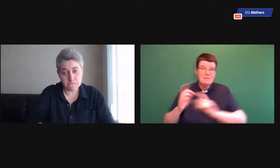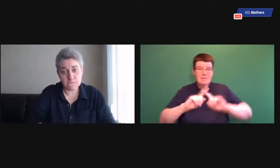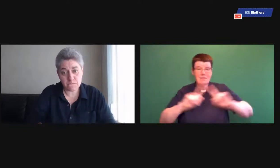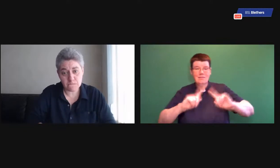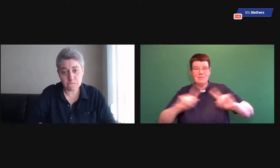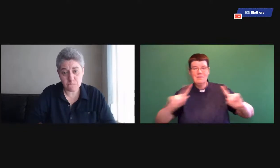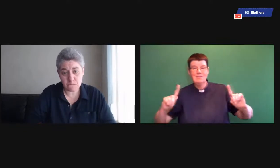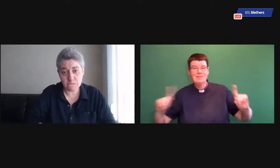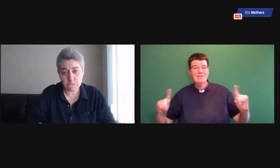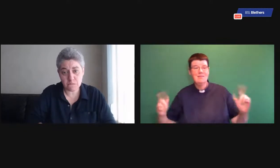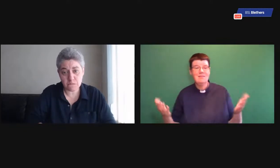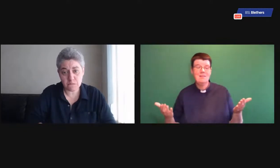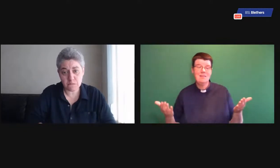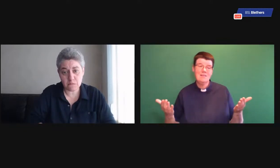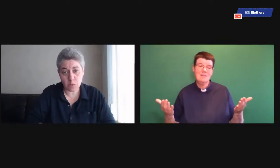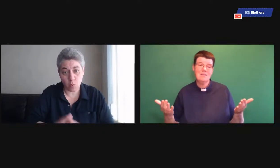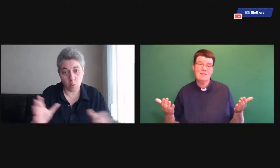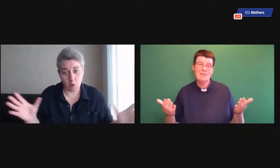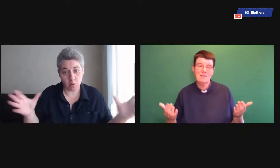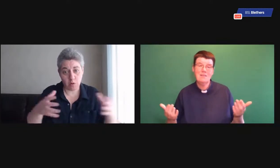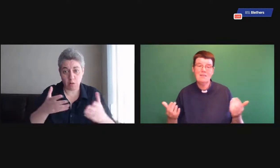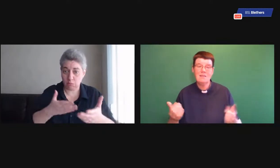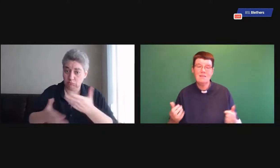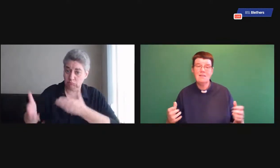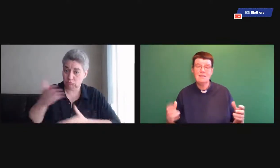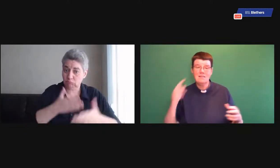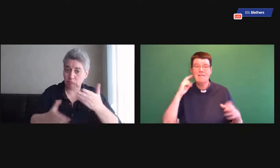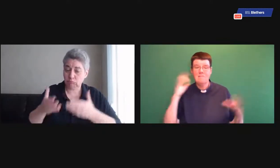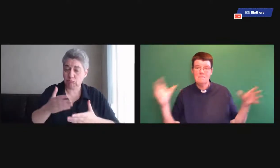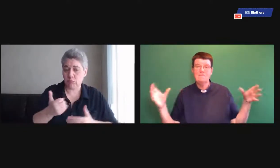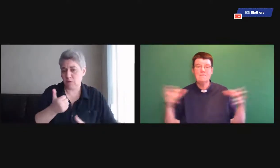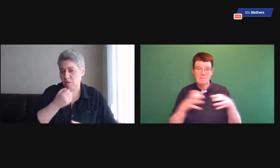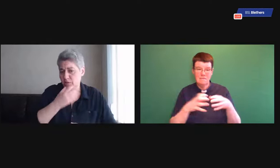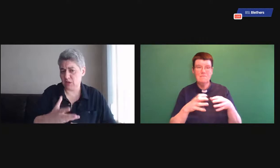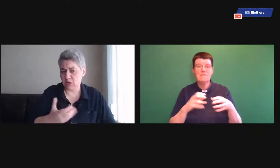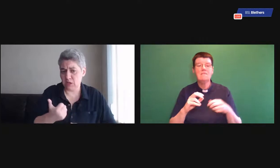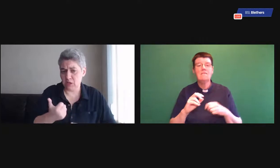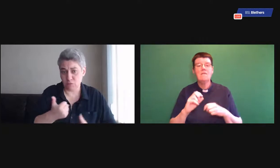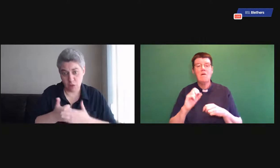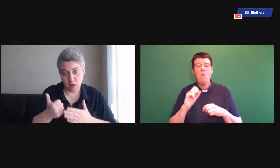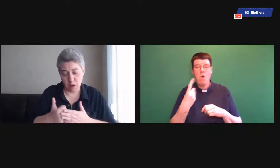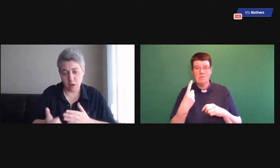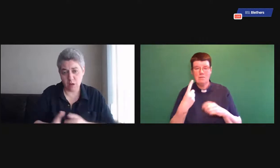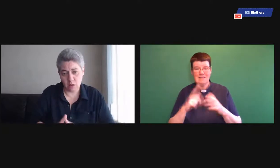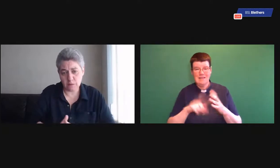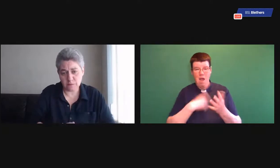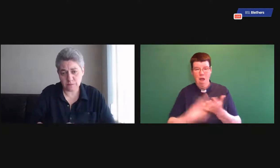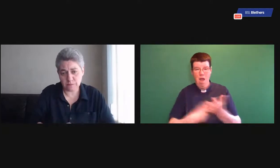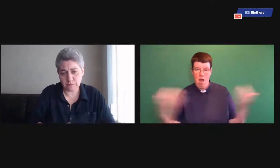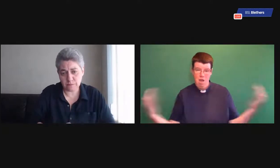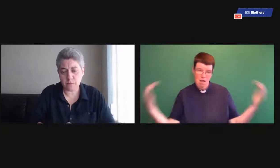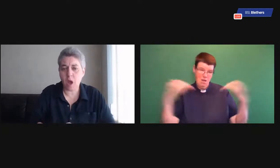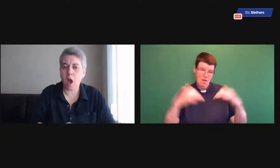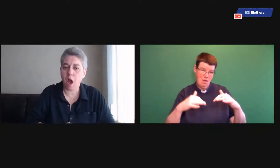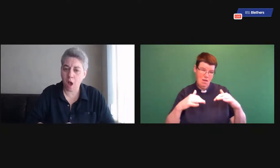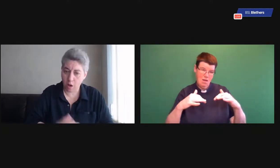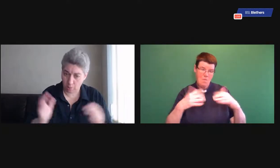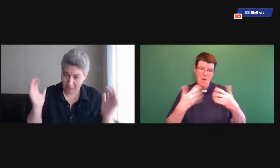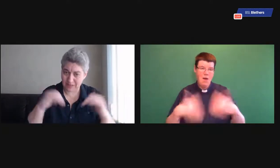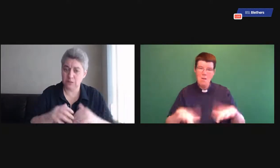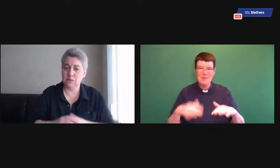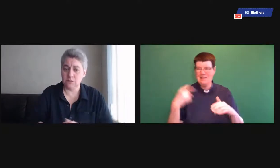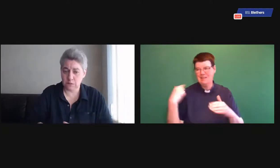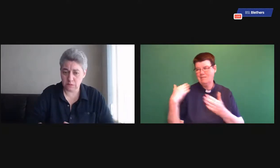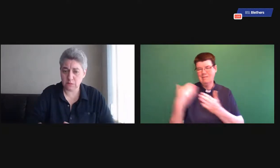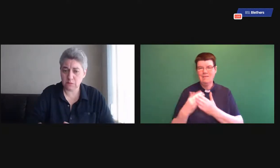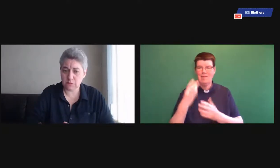can be there. All different religions come together. Yep, and there's deaf people there. and it's once a year